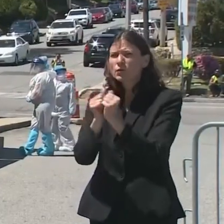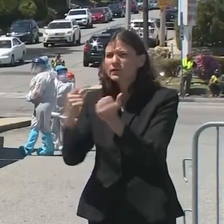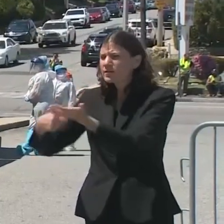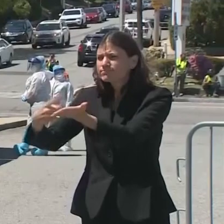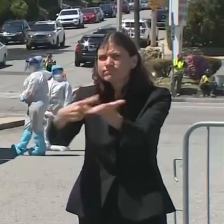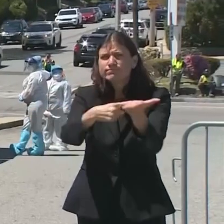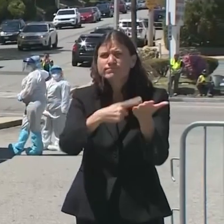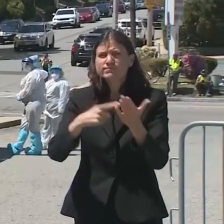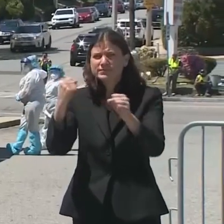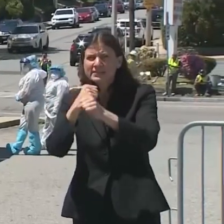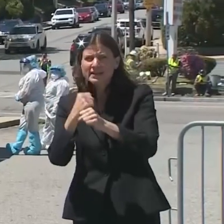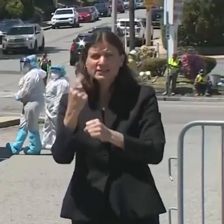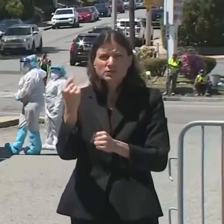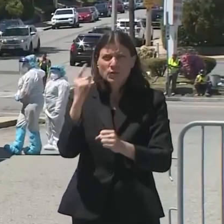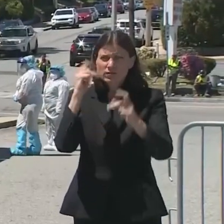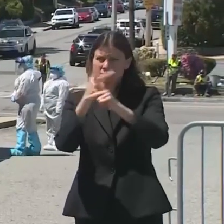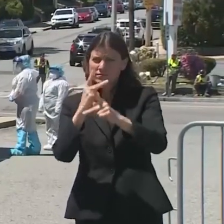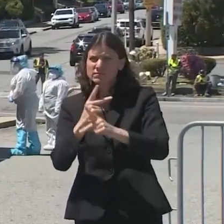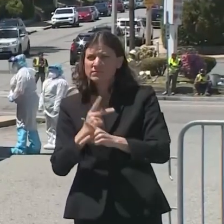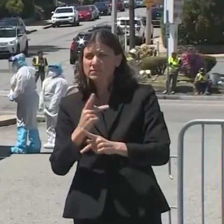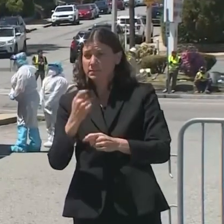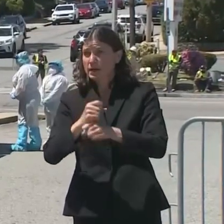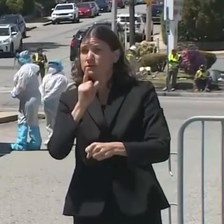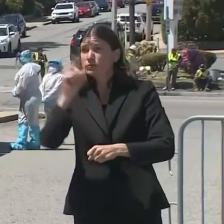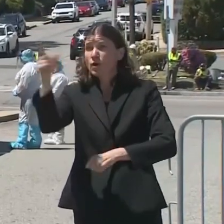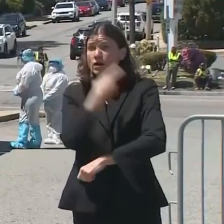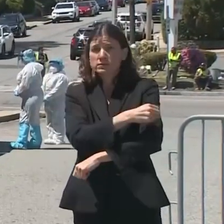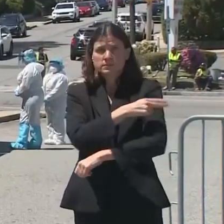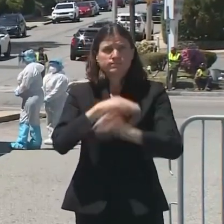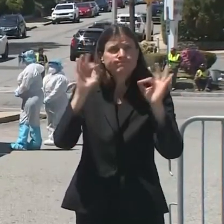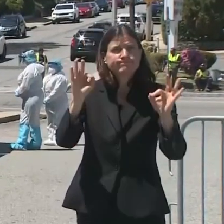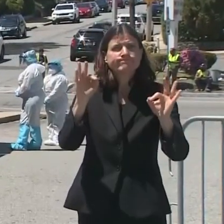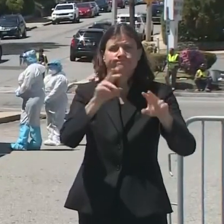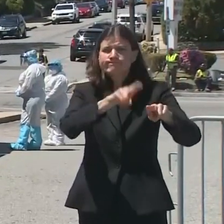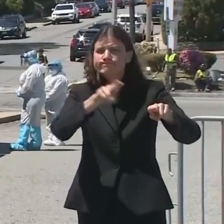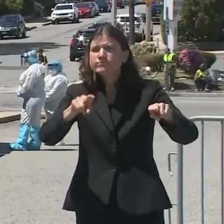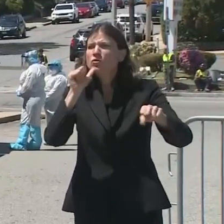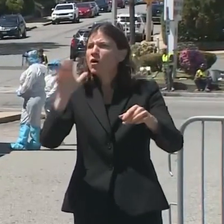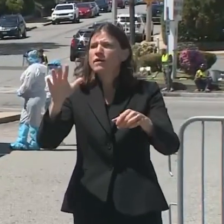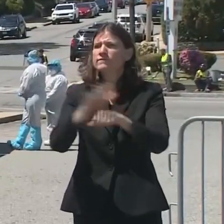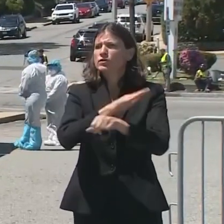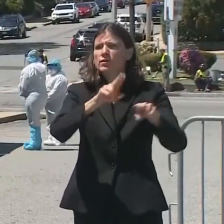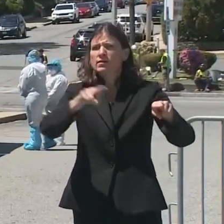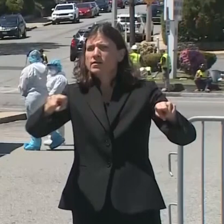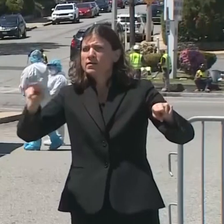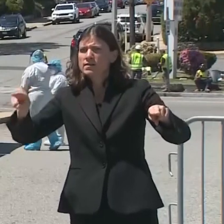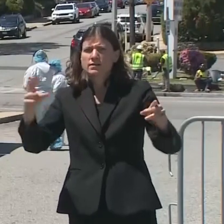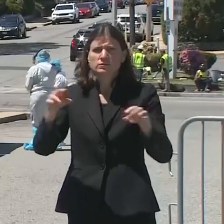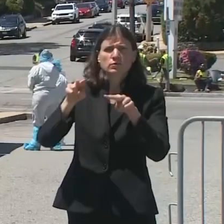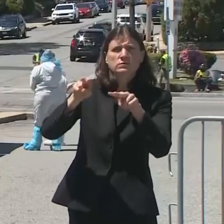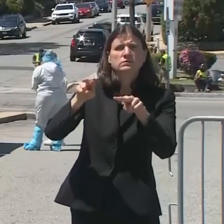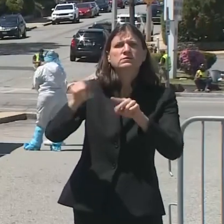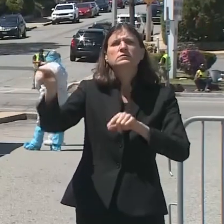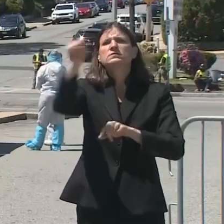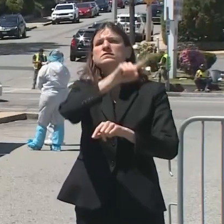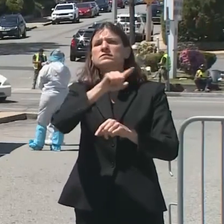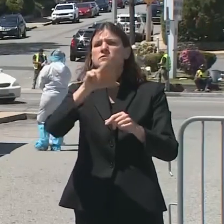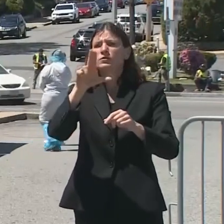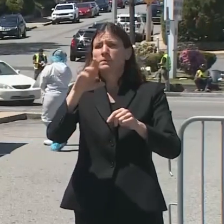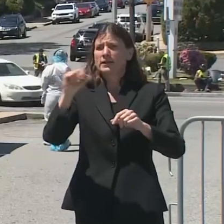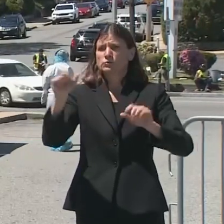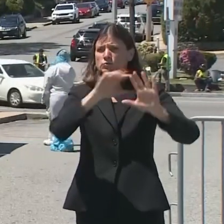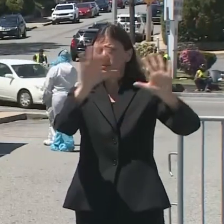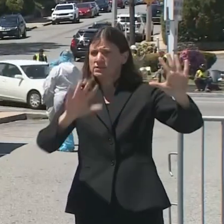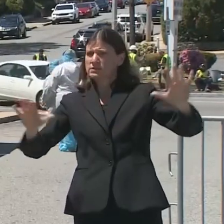been encouraged by those trends so far, but we're keeping obviously a careful watch on the hospitalization numbers because they do tend to bounce around from day to